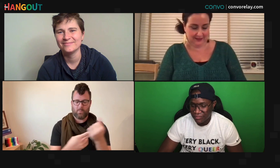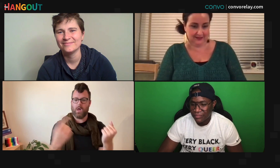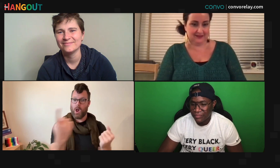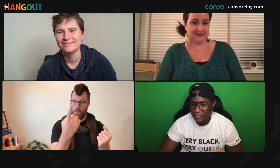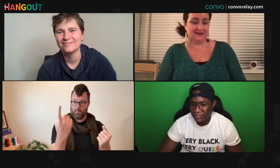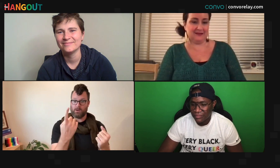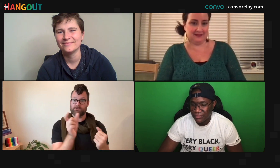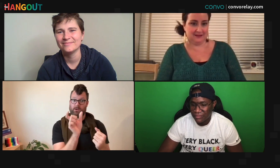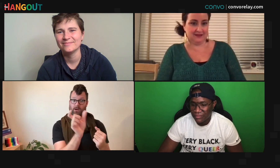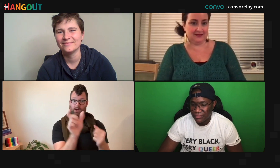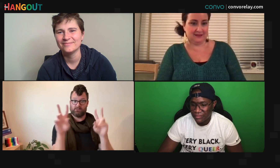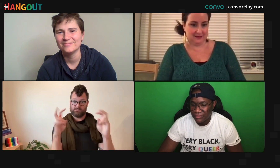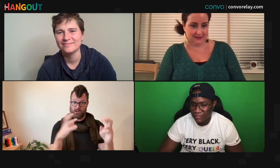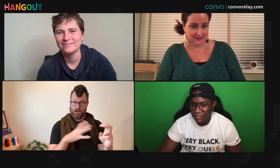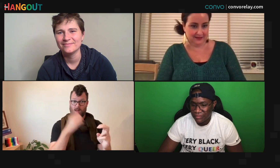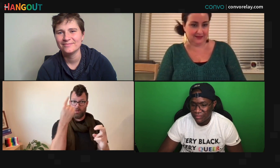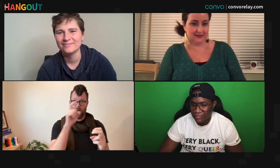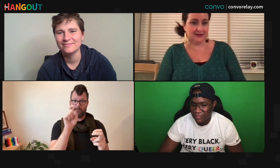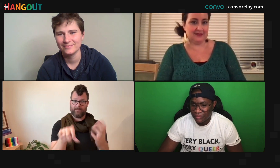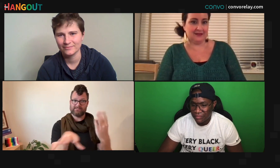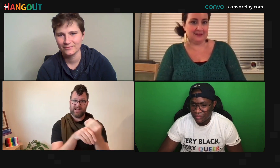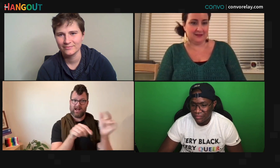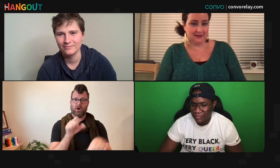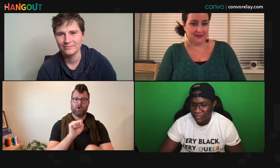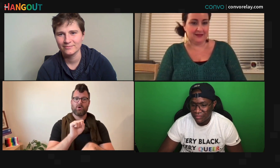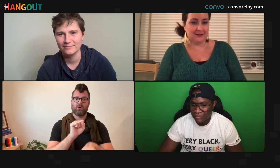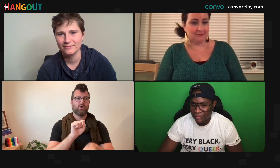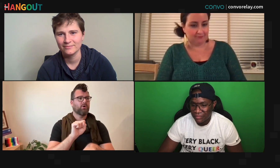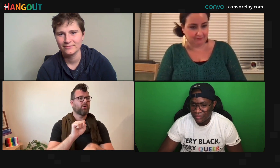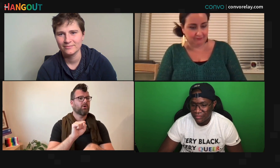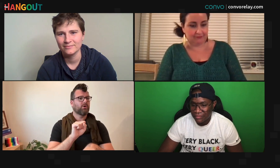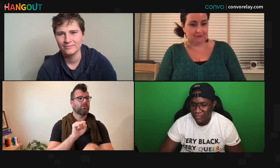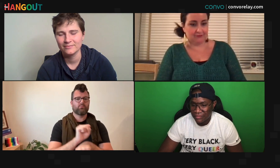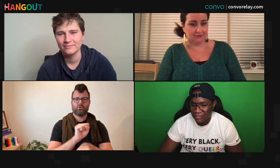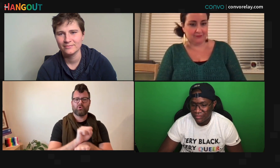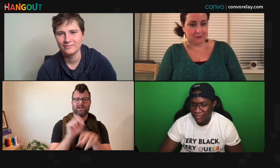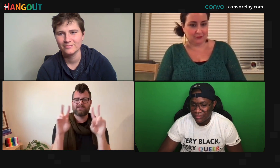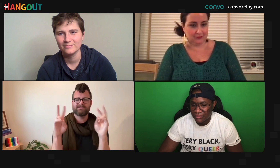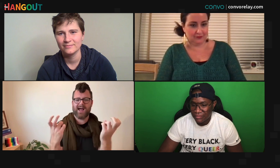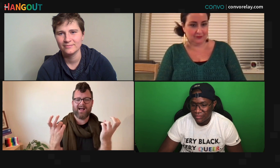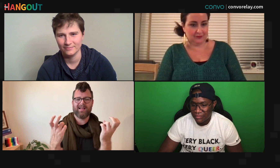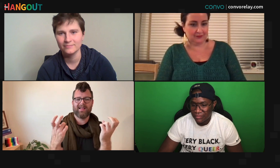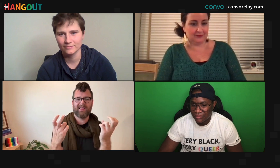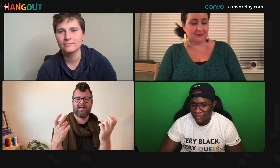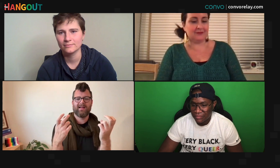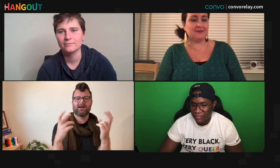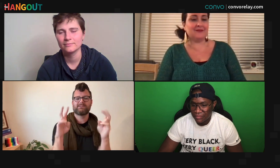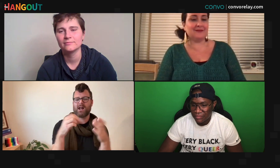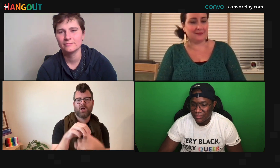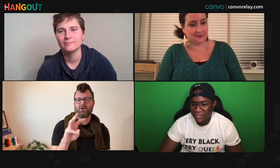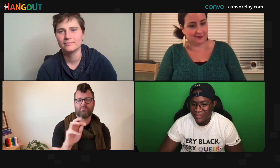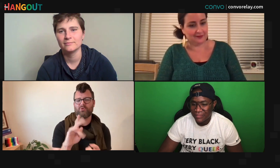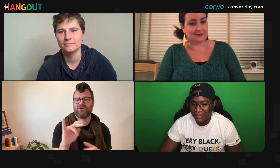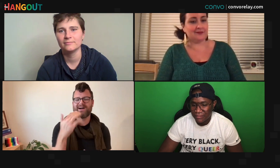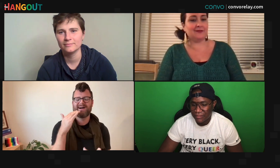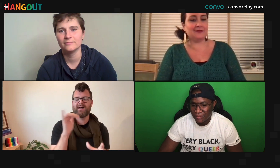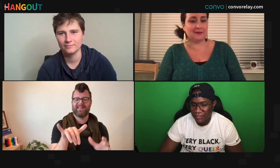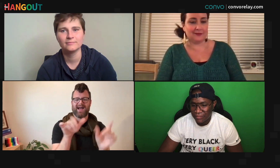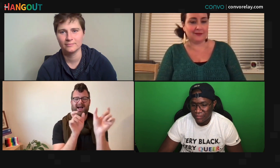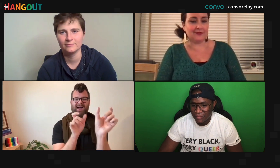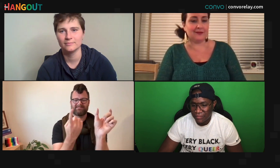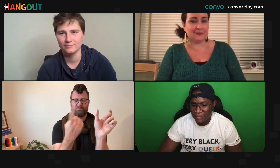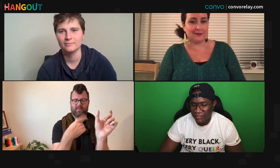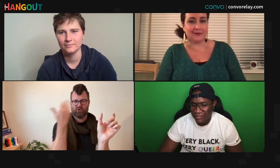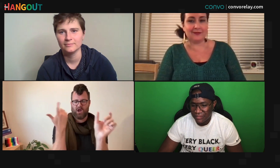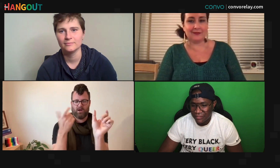that to the editor, the agent, and the title, you always have to add a working title